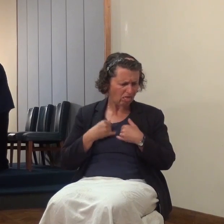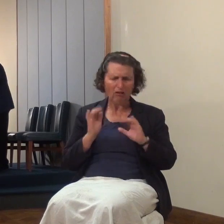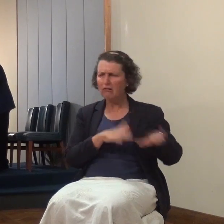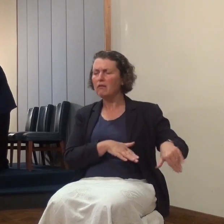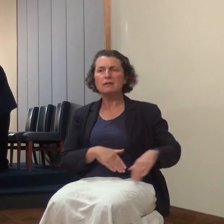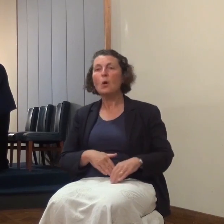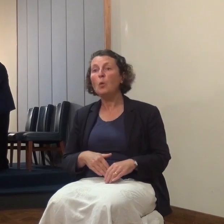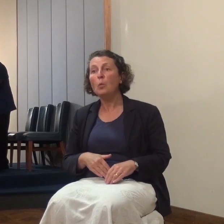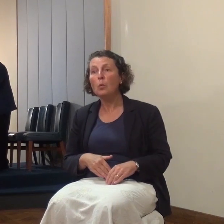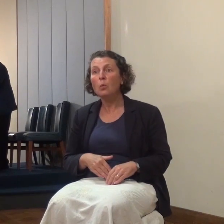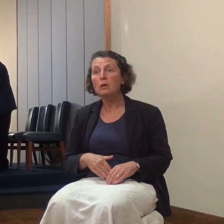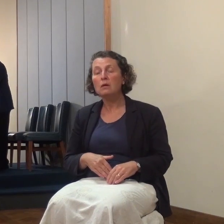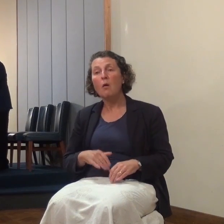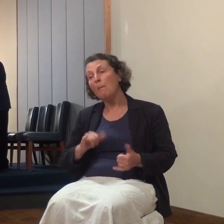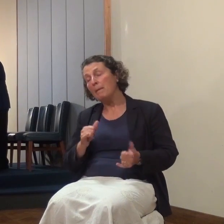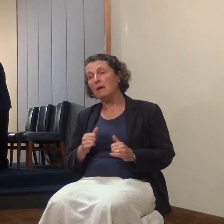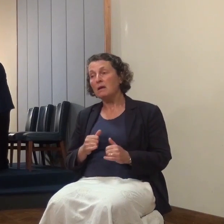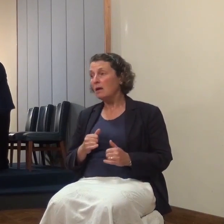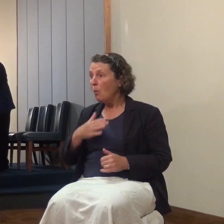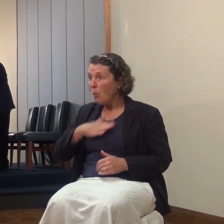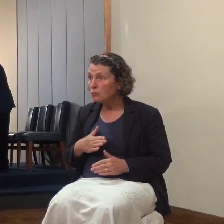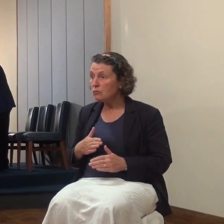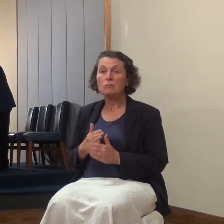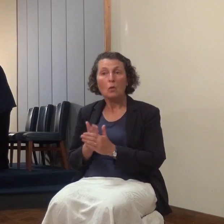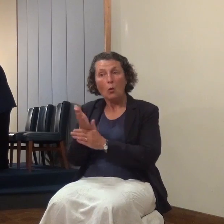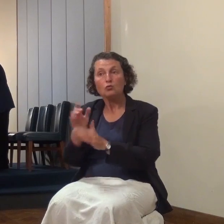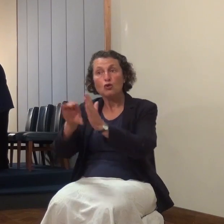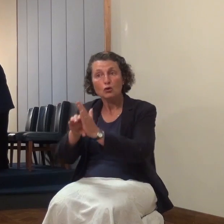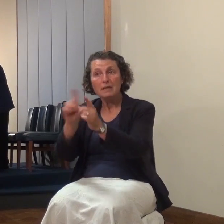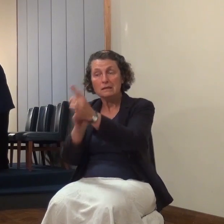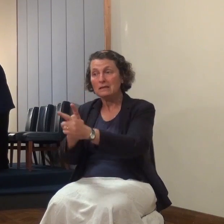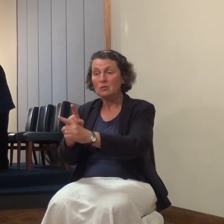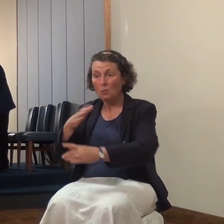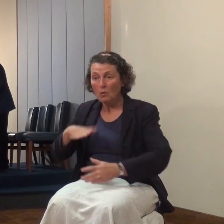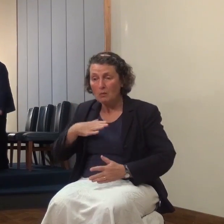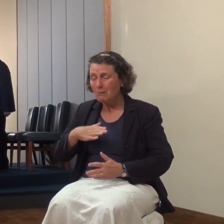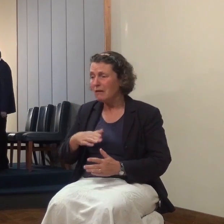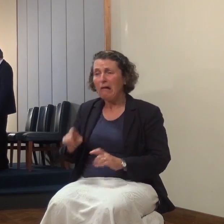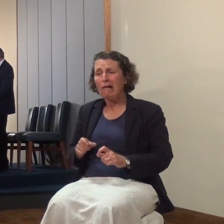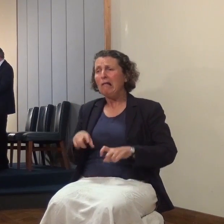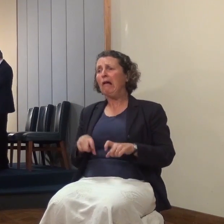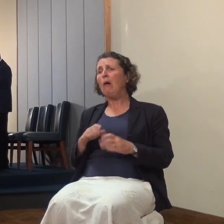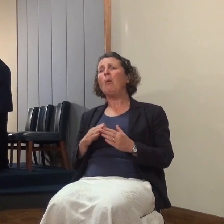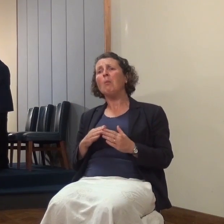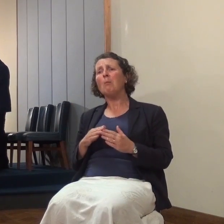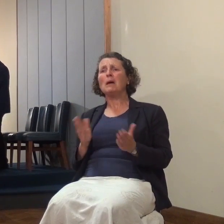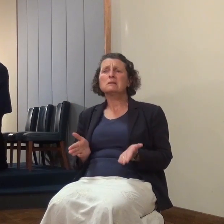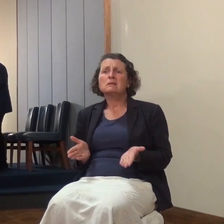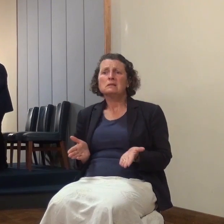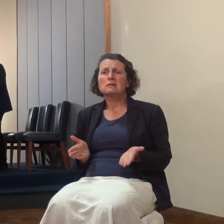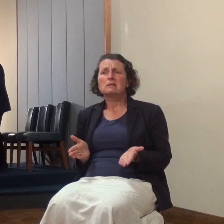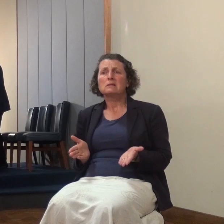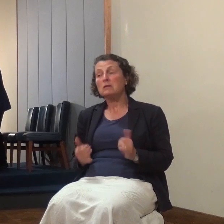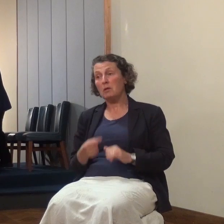the meeting we usually would, or do the jobs we normally would have done. think of occasions when I was laid out flat on the